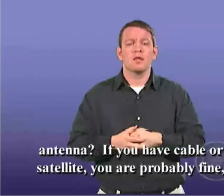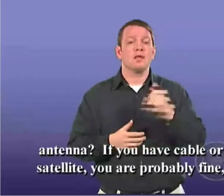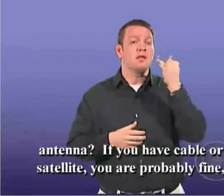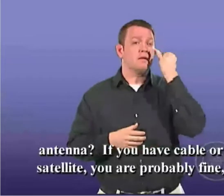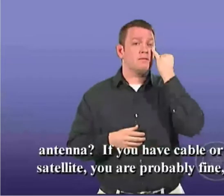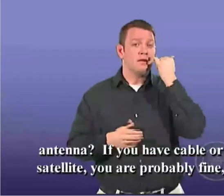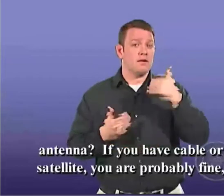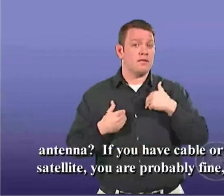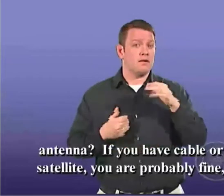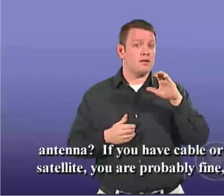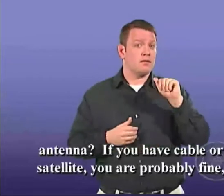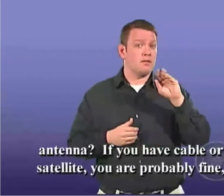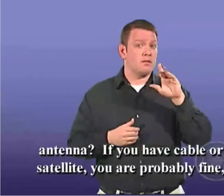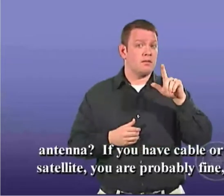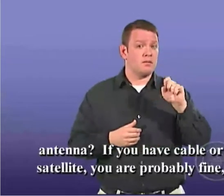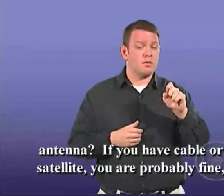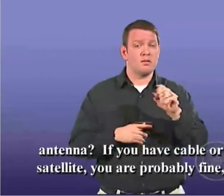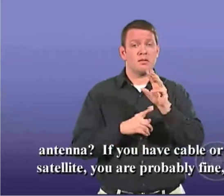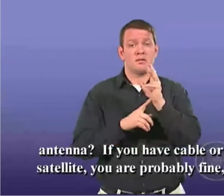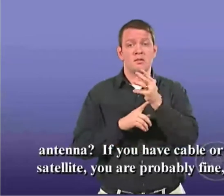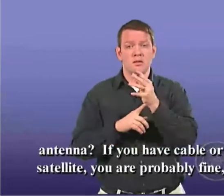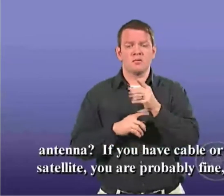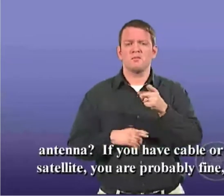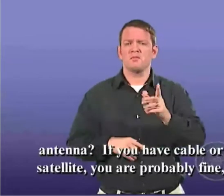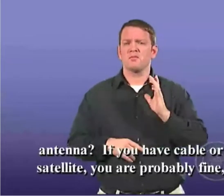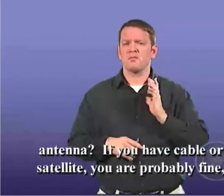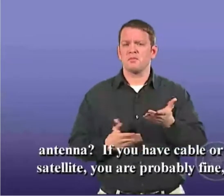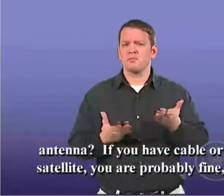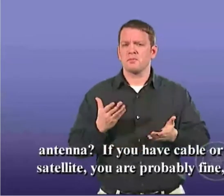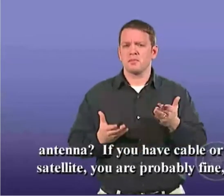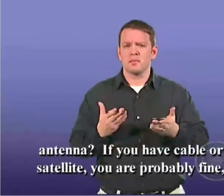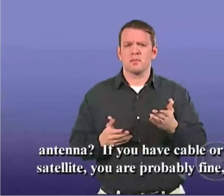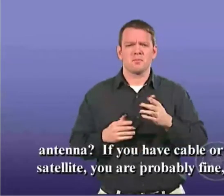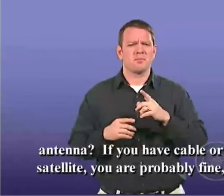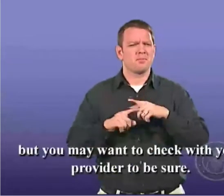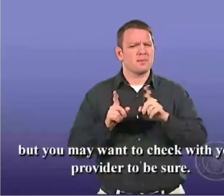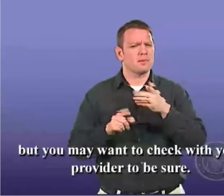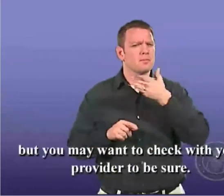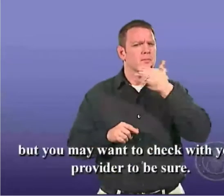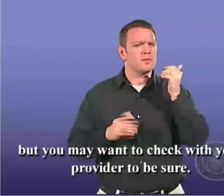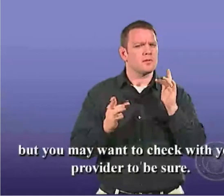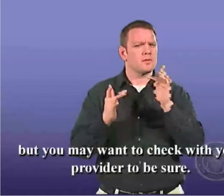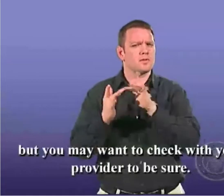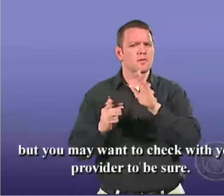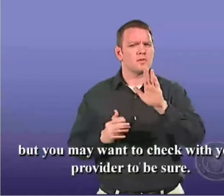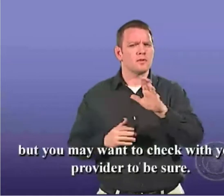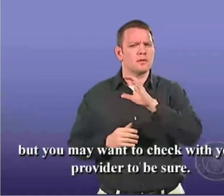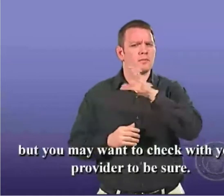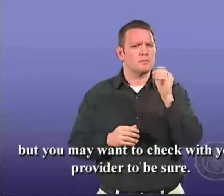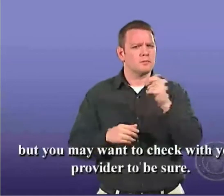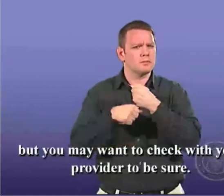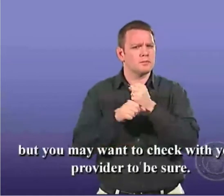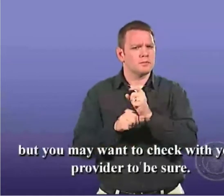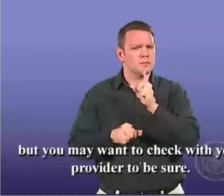If you have cable or satellite, you are probably fine, but you may want to check with your provider to be